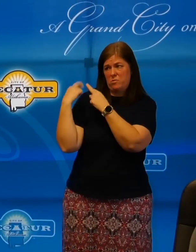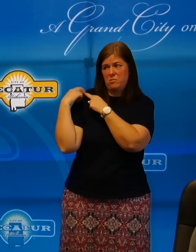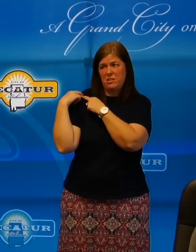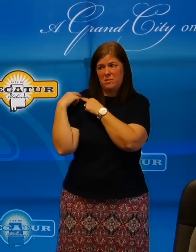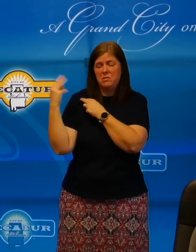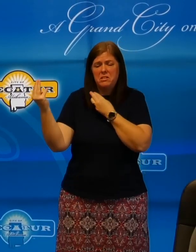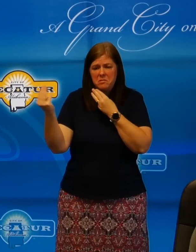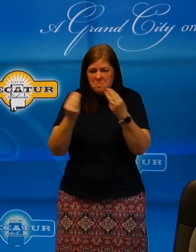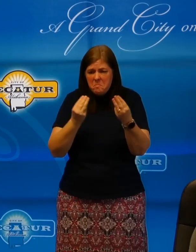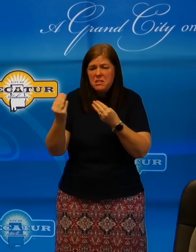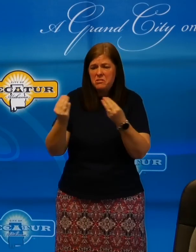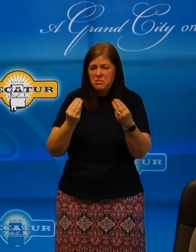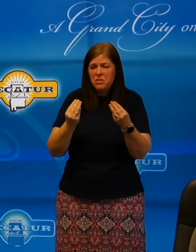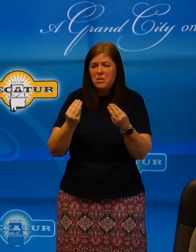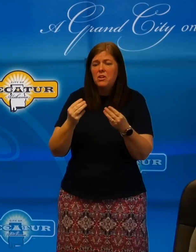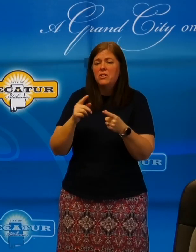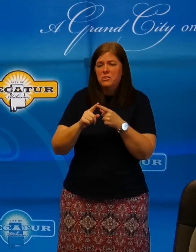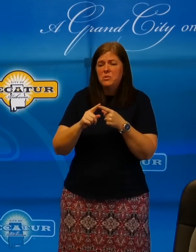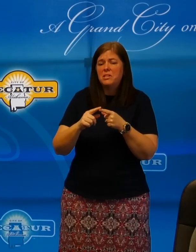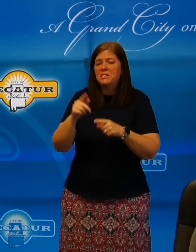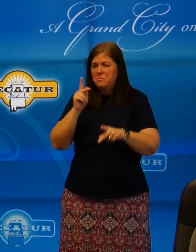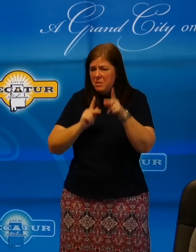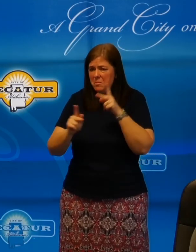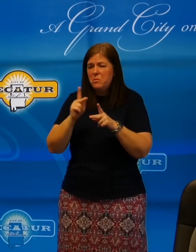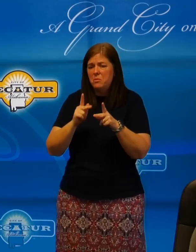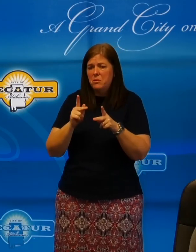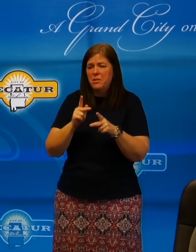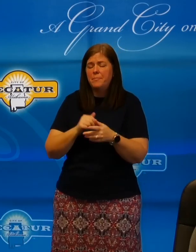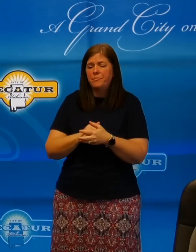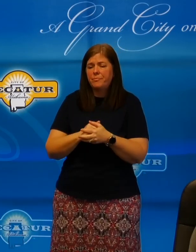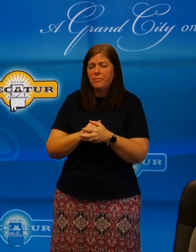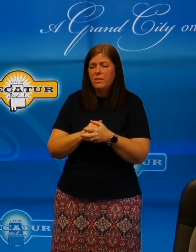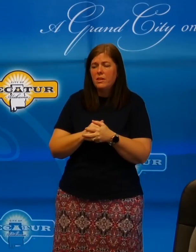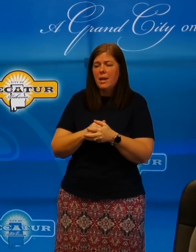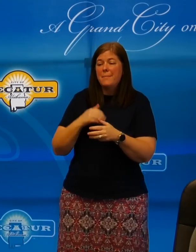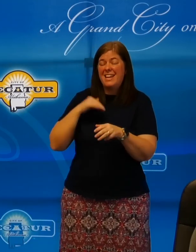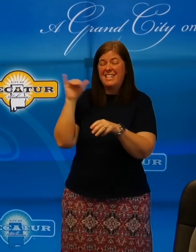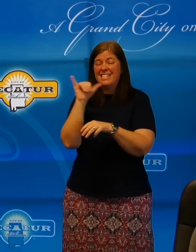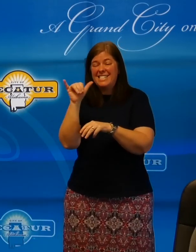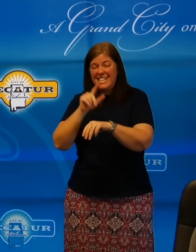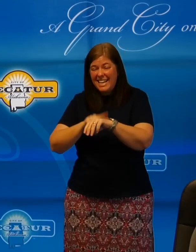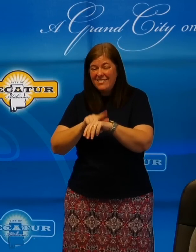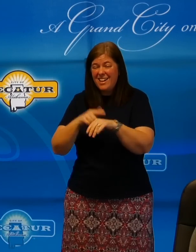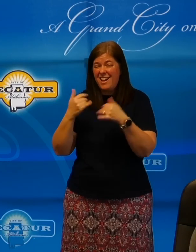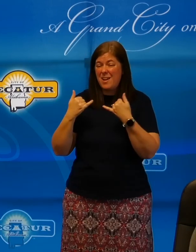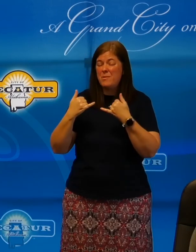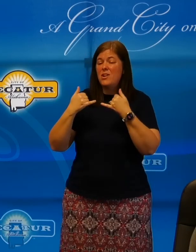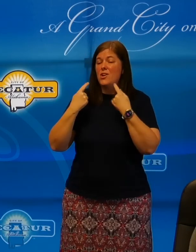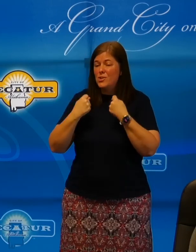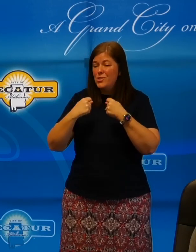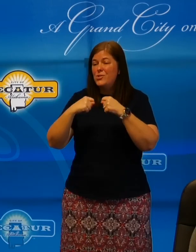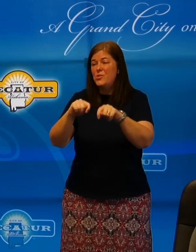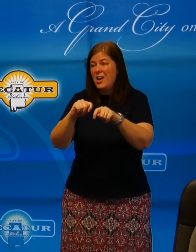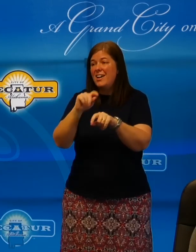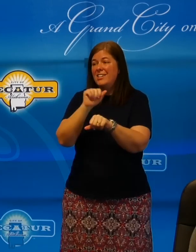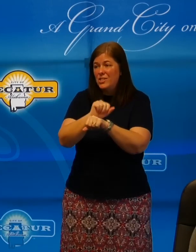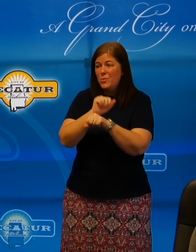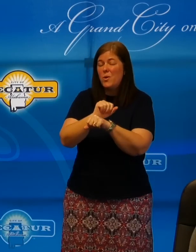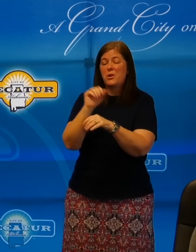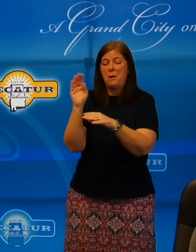minister to its parishioners, its congregation, but at the same time try to effectively continue to work the